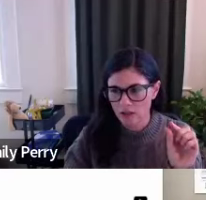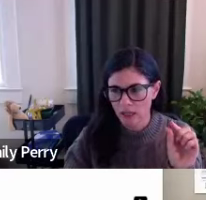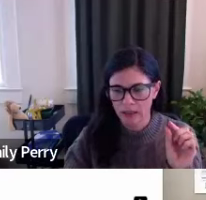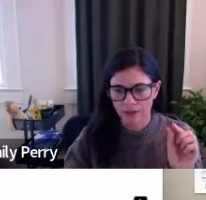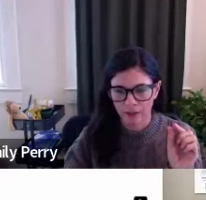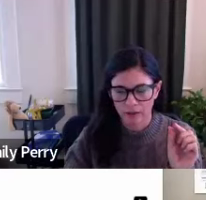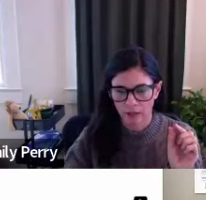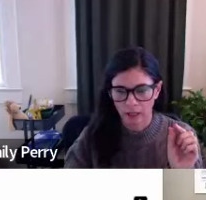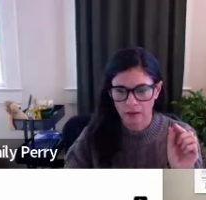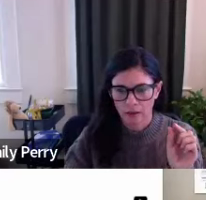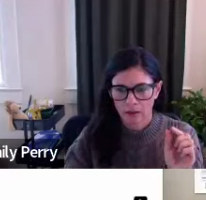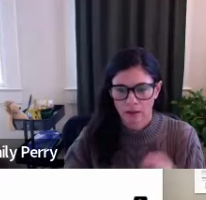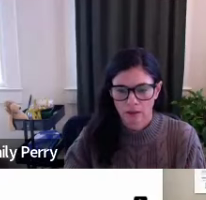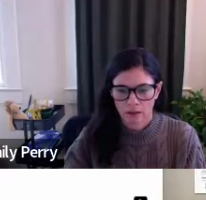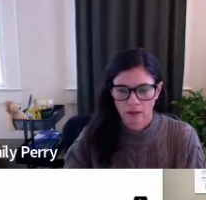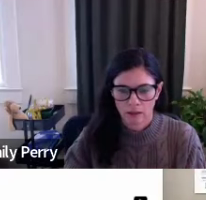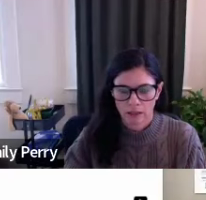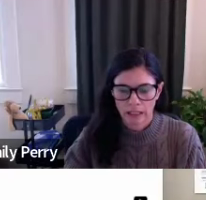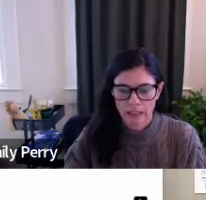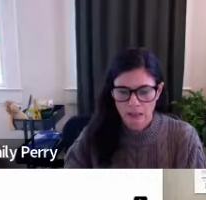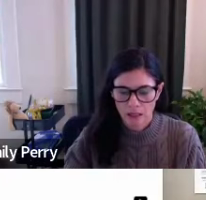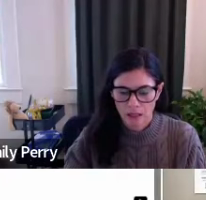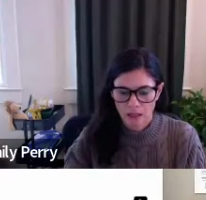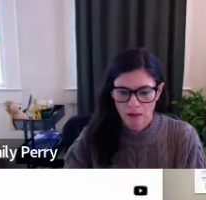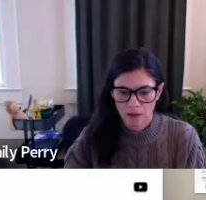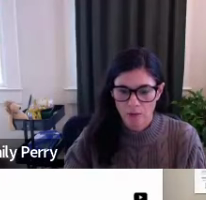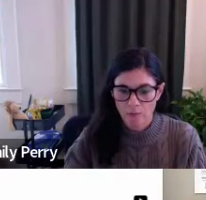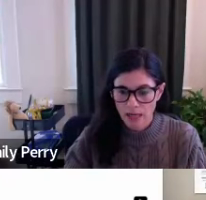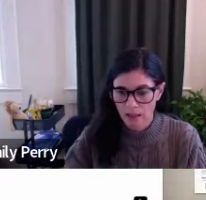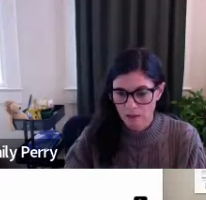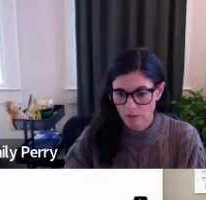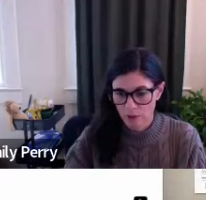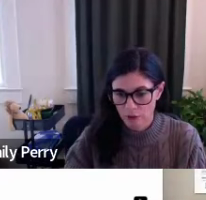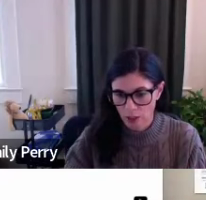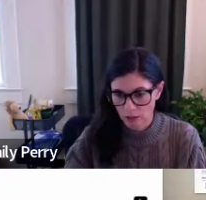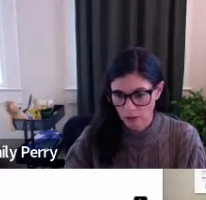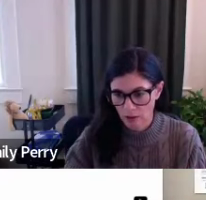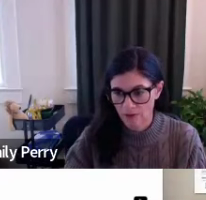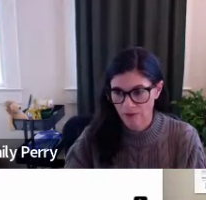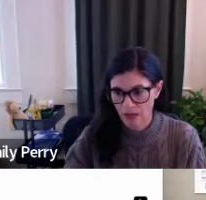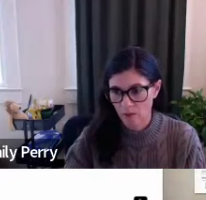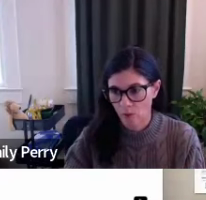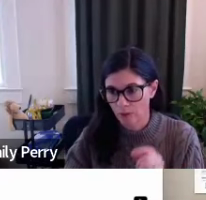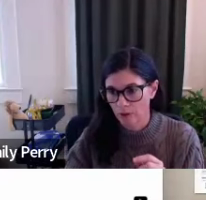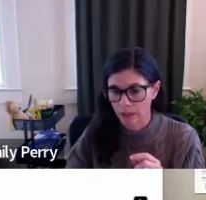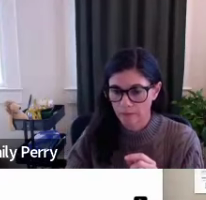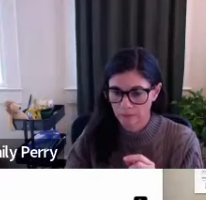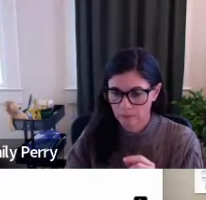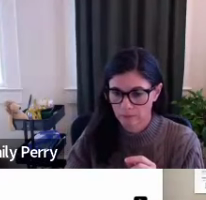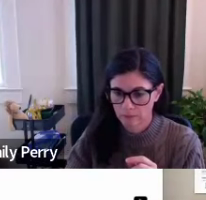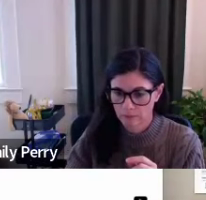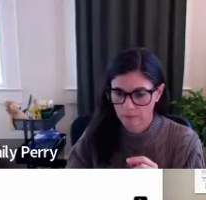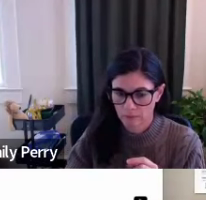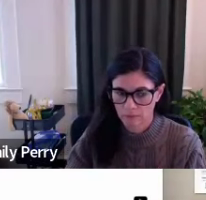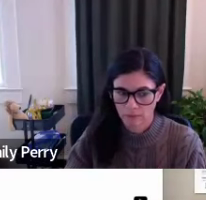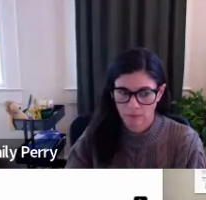is just slightly different, okay? It is in the maintenance version of the phase one program,